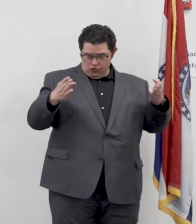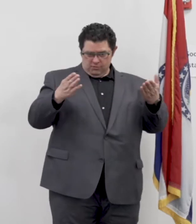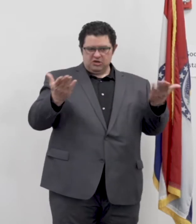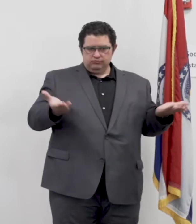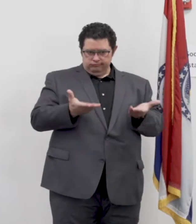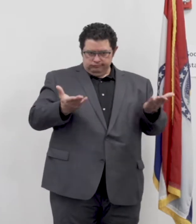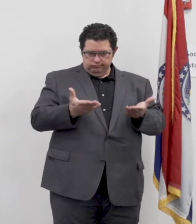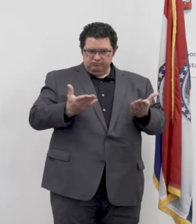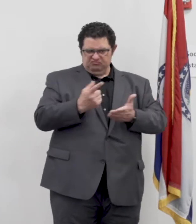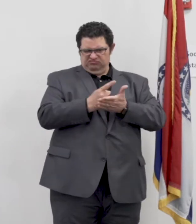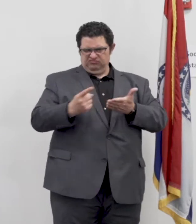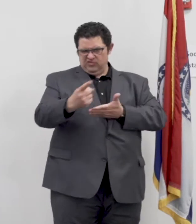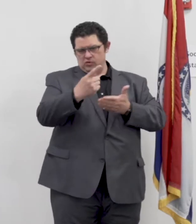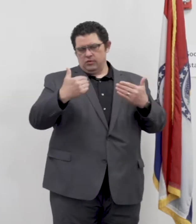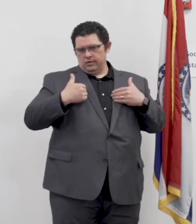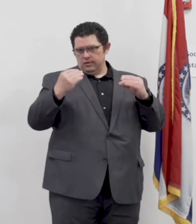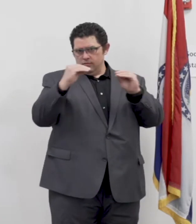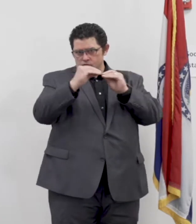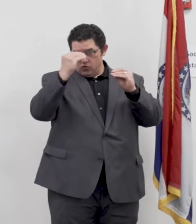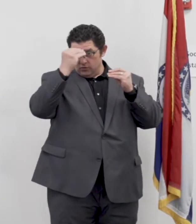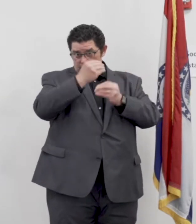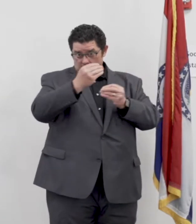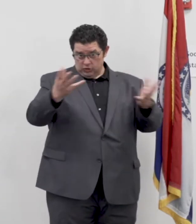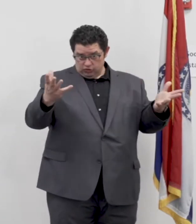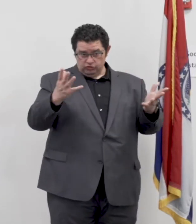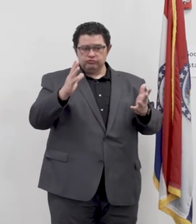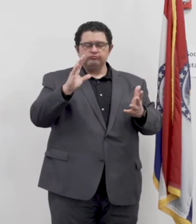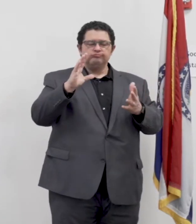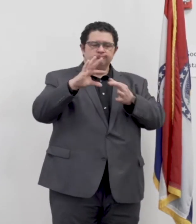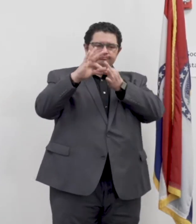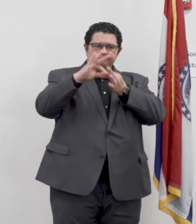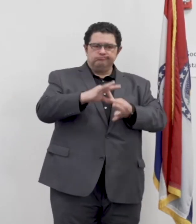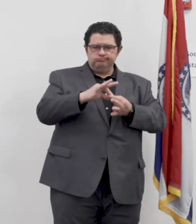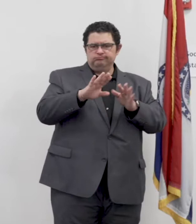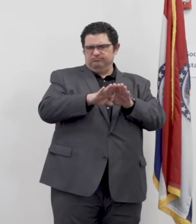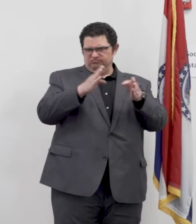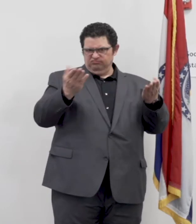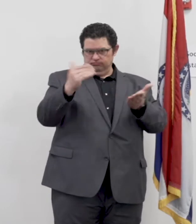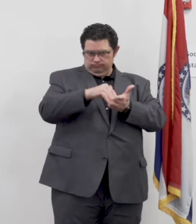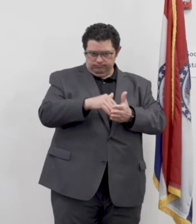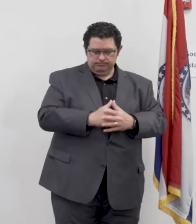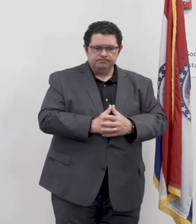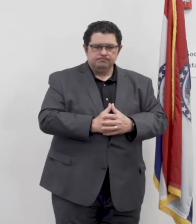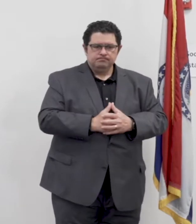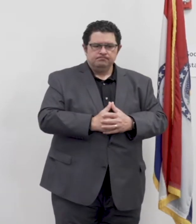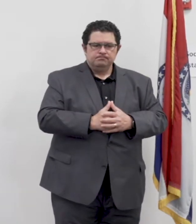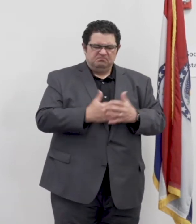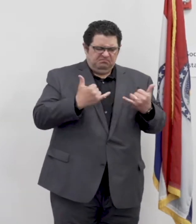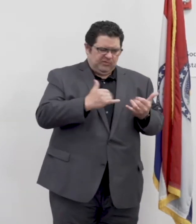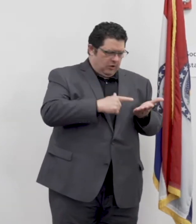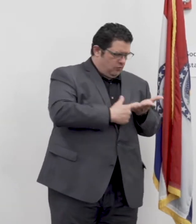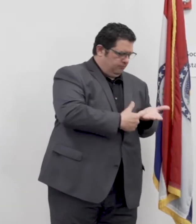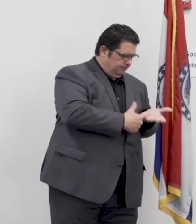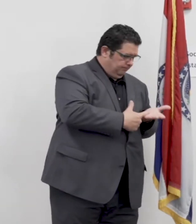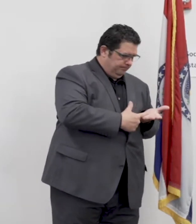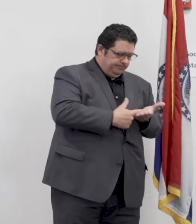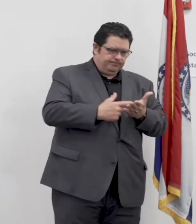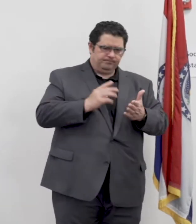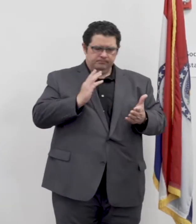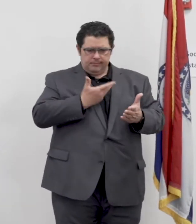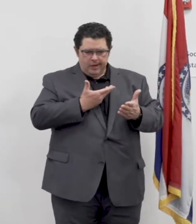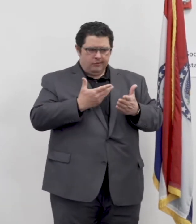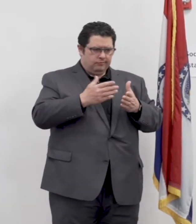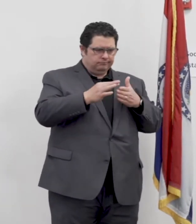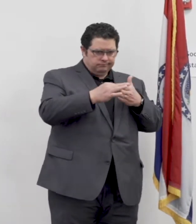I'll certainly have more information in that regard. We're having those discussions now among our